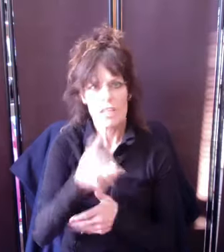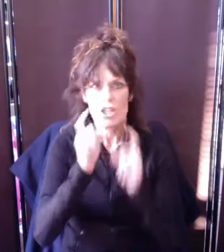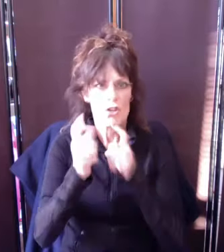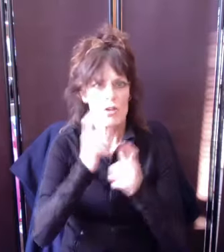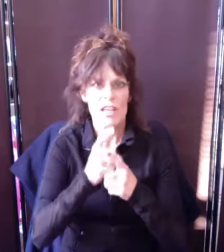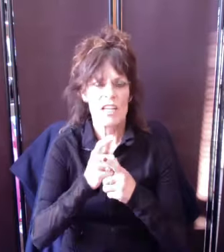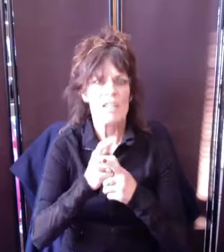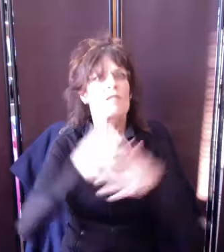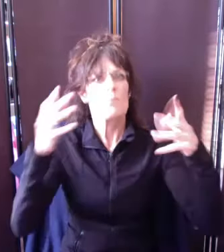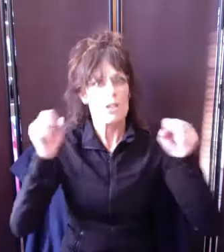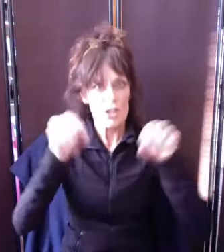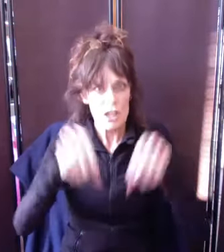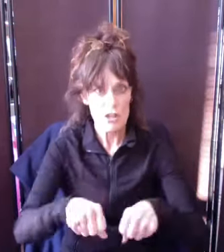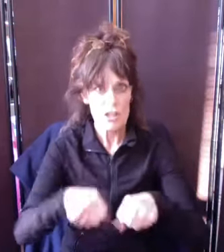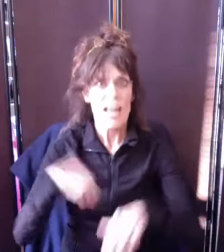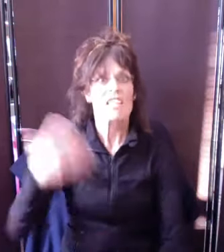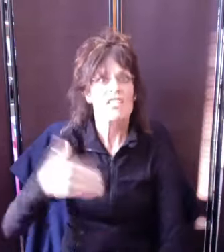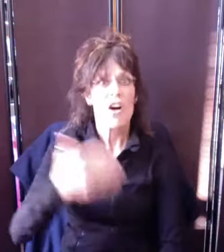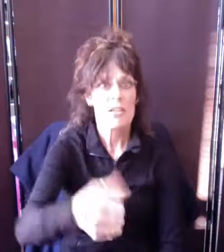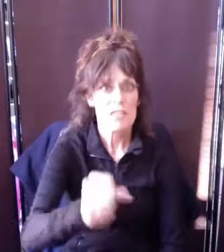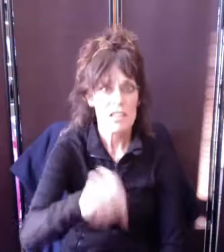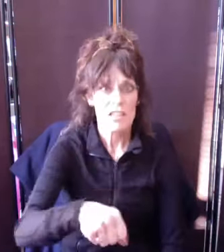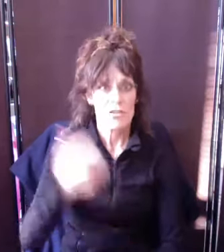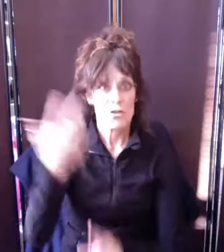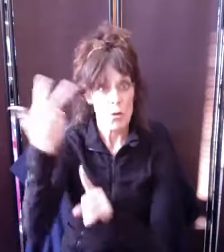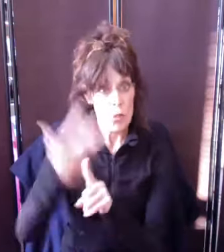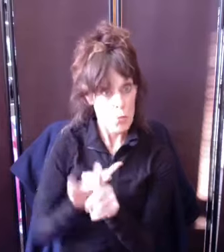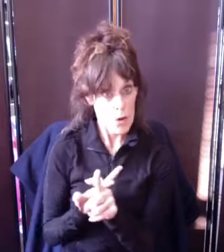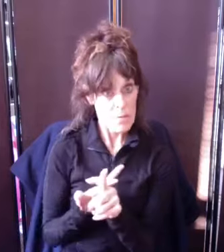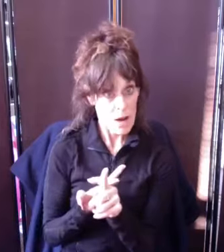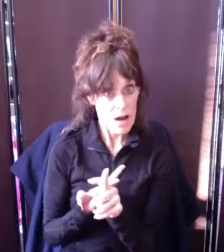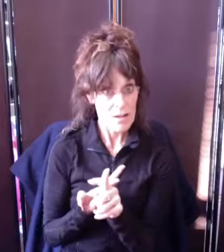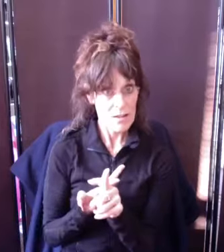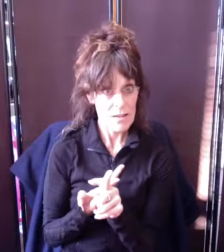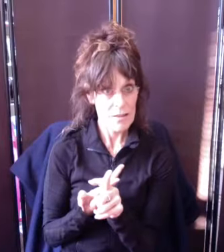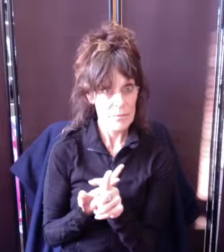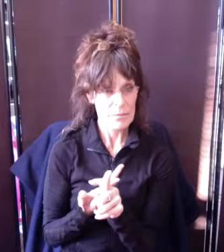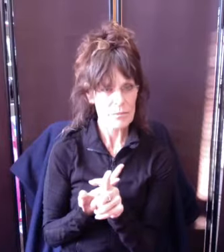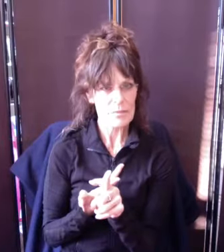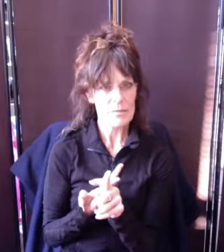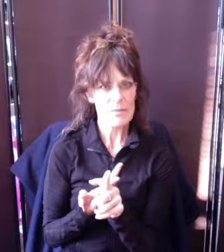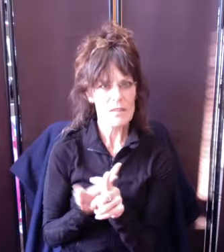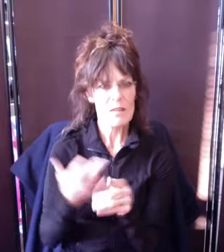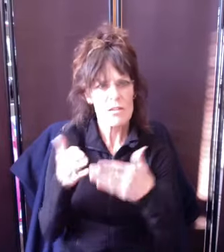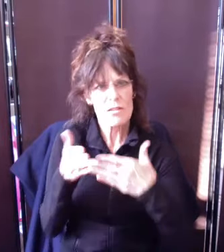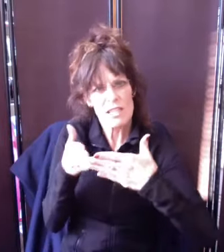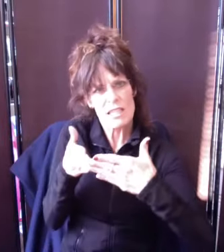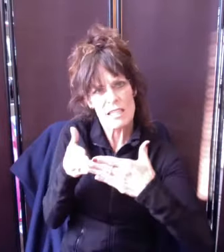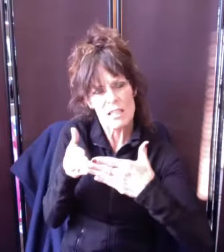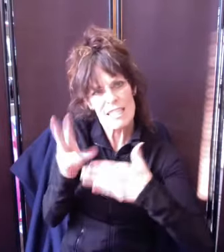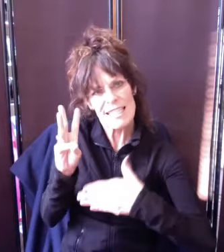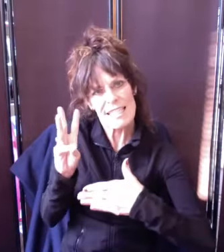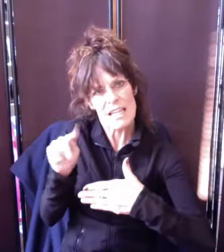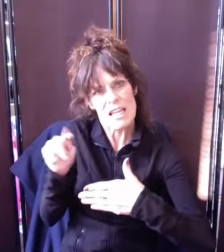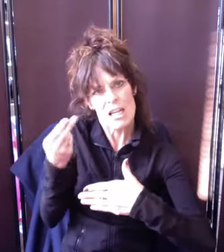could. So within 3 months, I'm on 6th Street in Austin, going into the bars at the